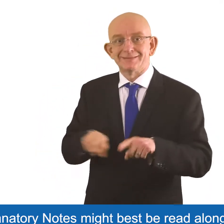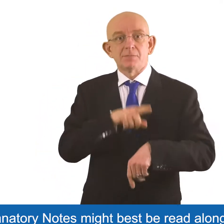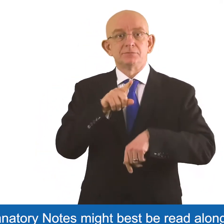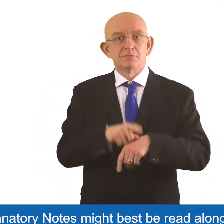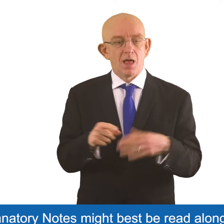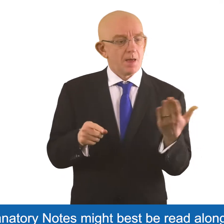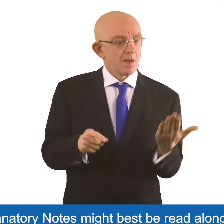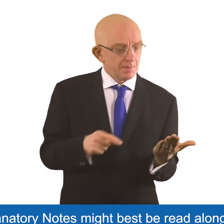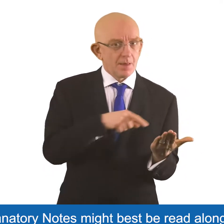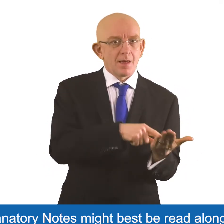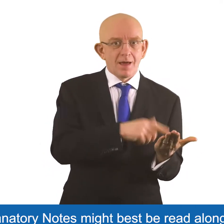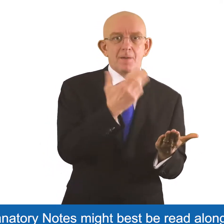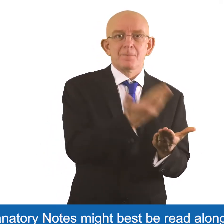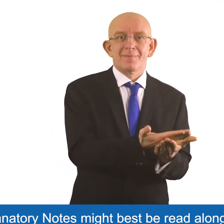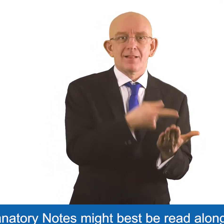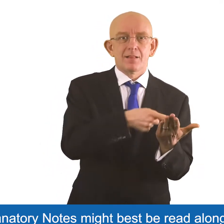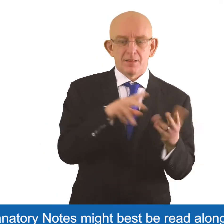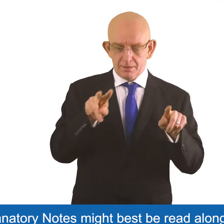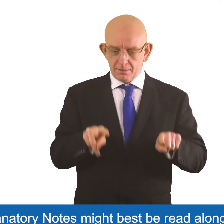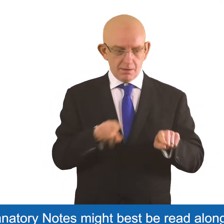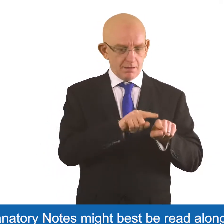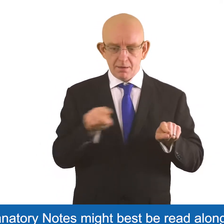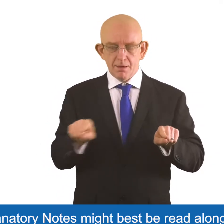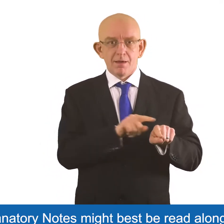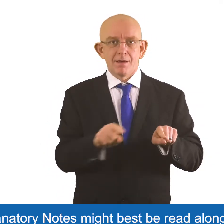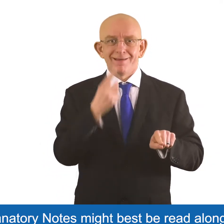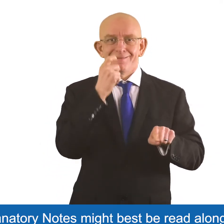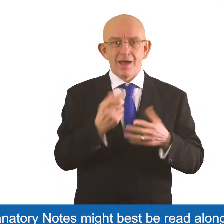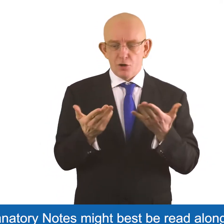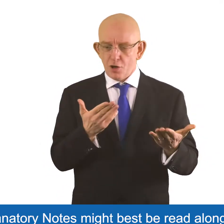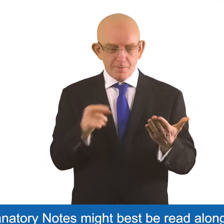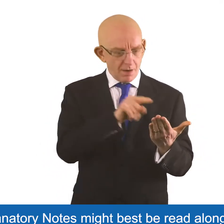These explanatory notes might best be read alongside the bill.